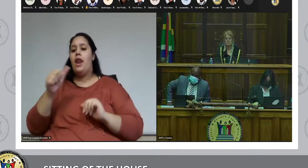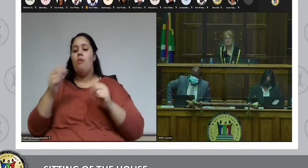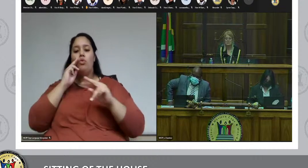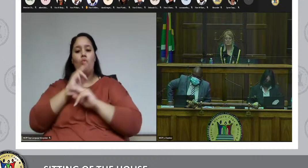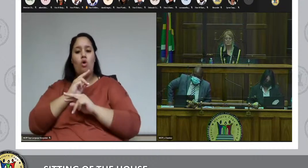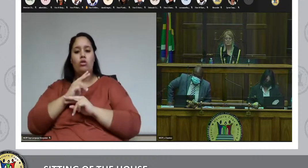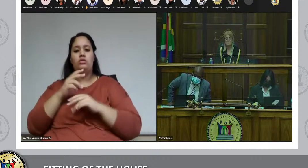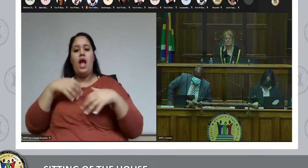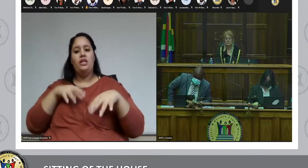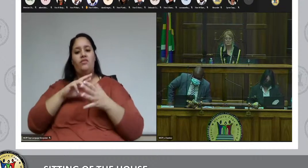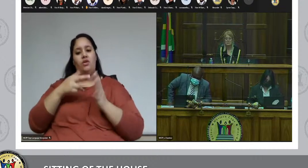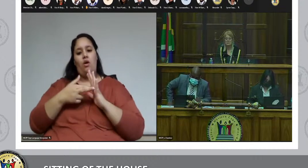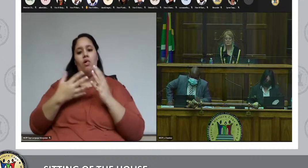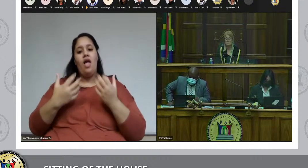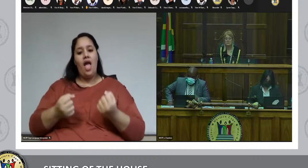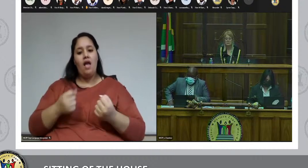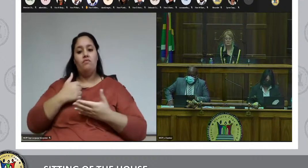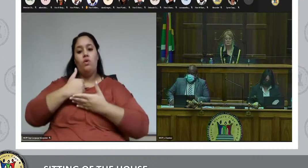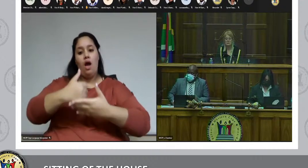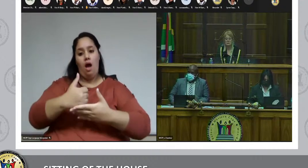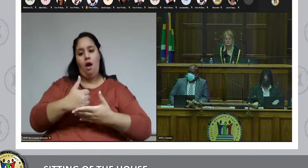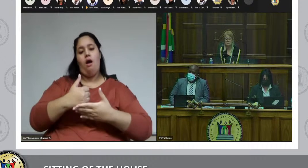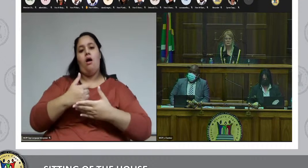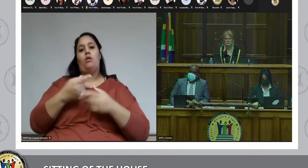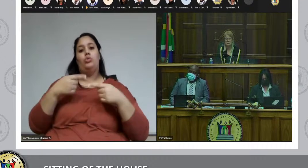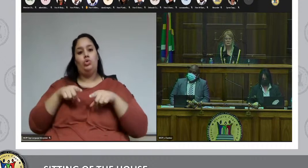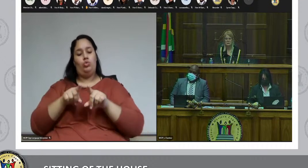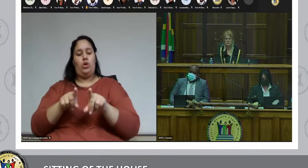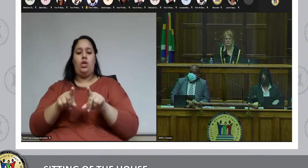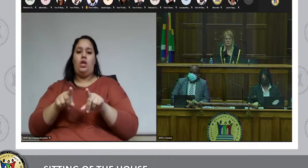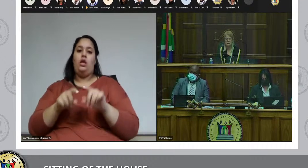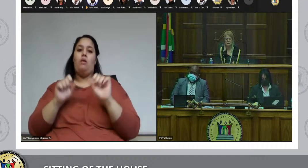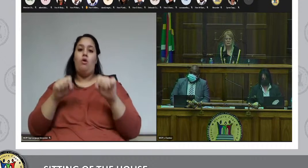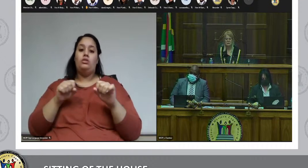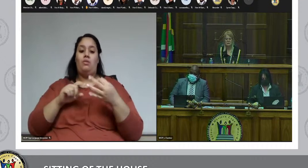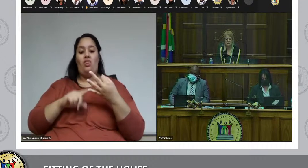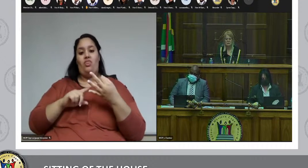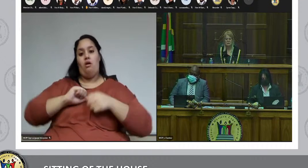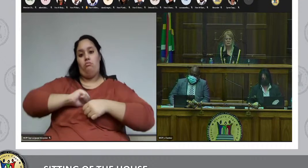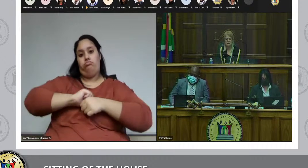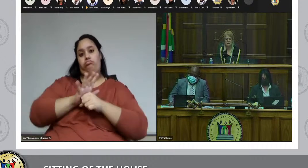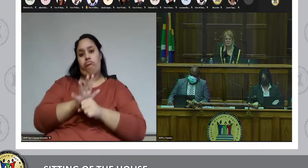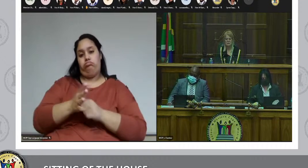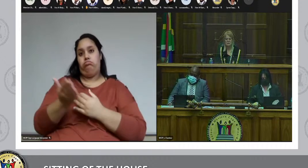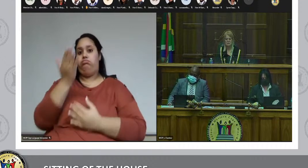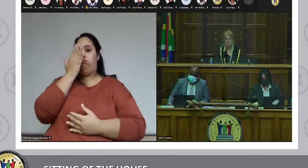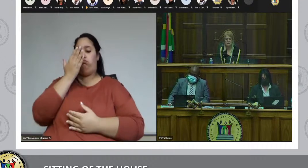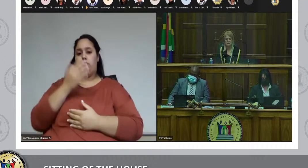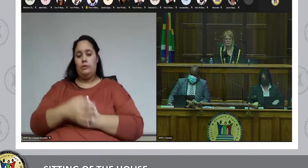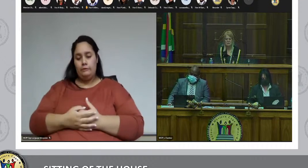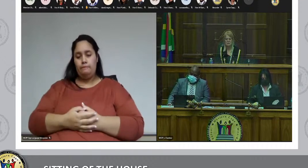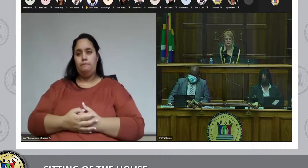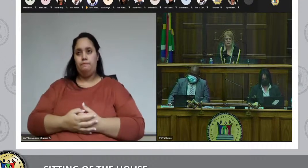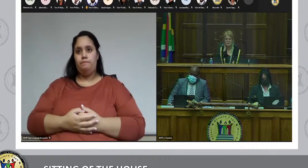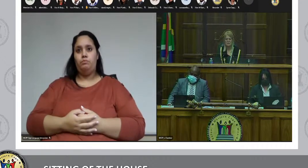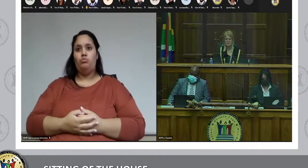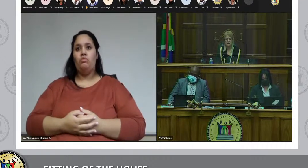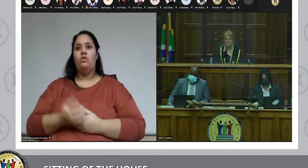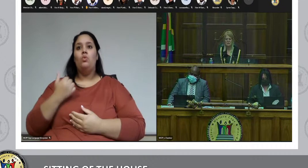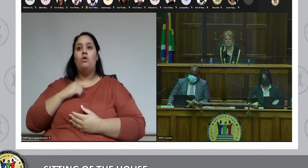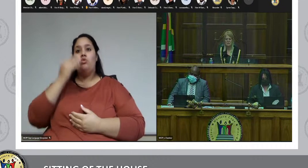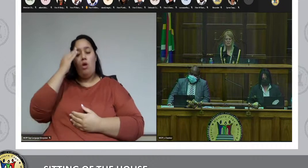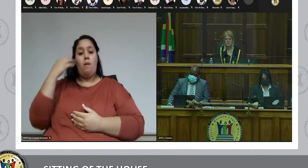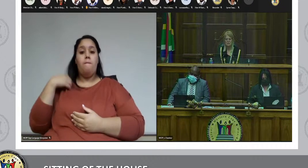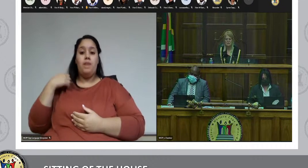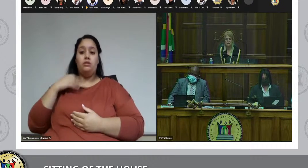active role to help and assist during this possible third wave that we are approaching. Will the Minister